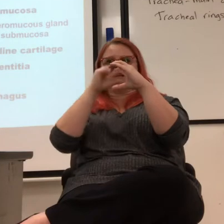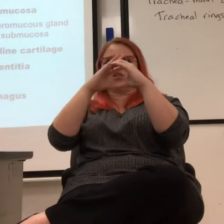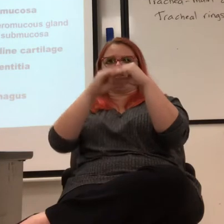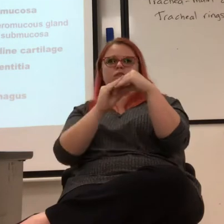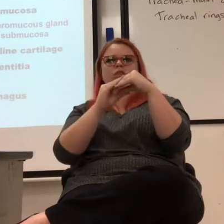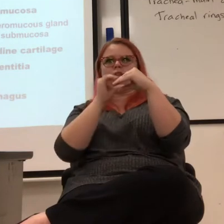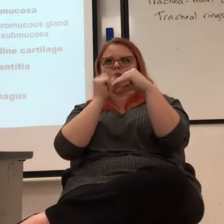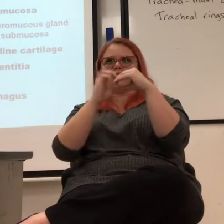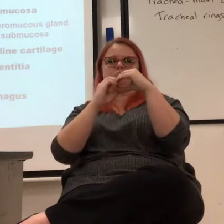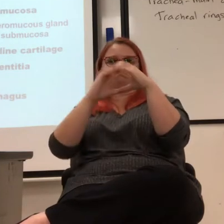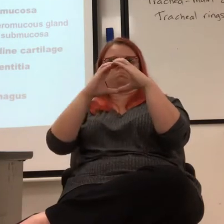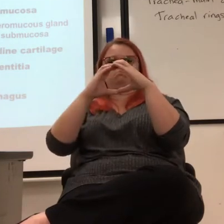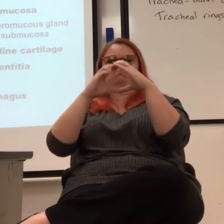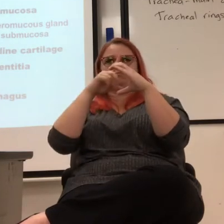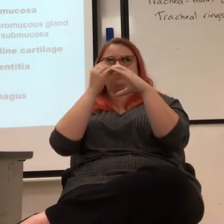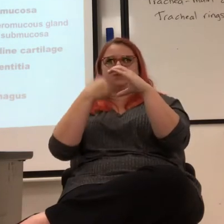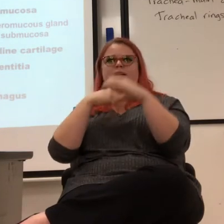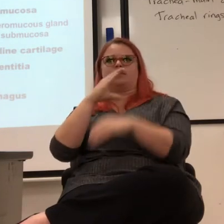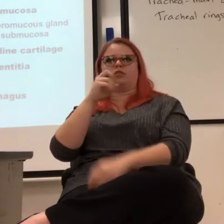Stiff.